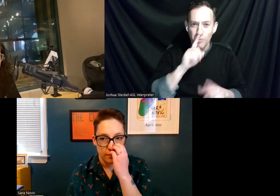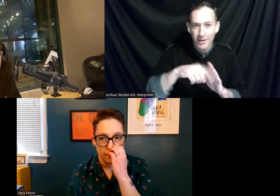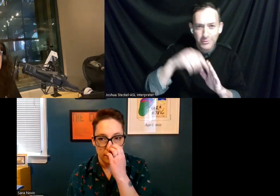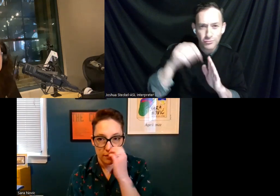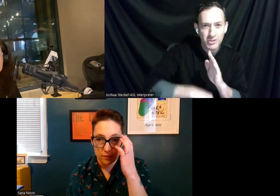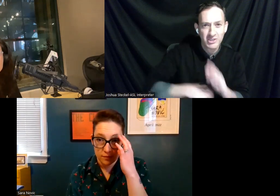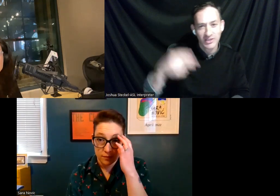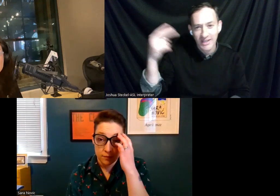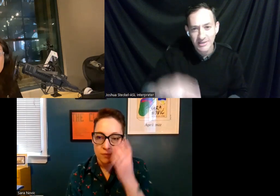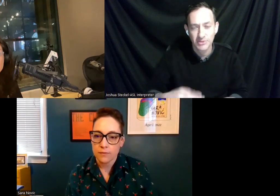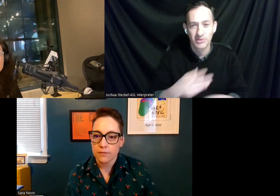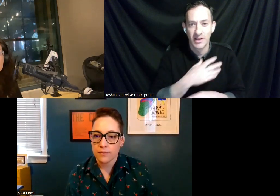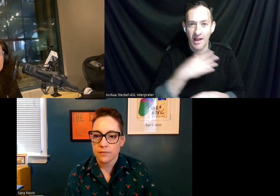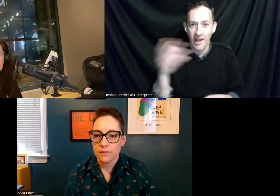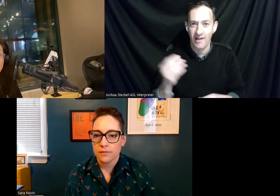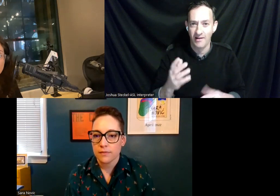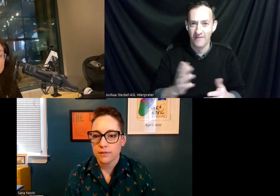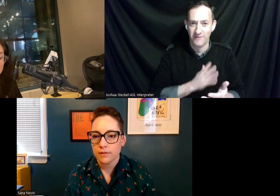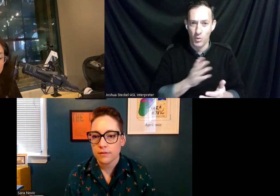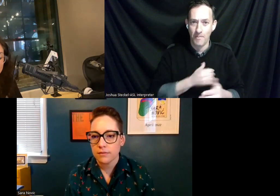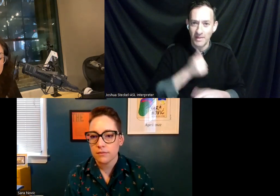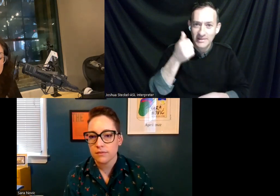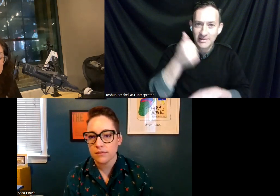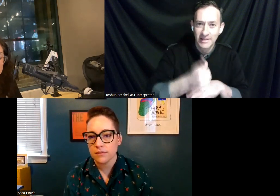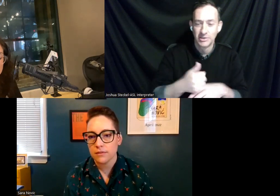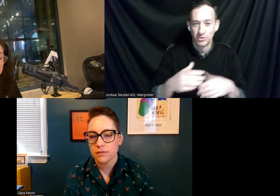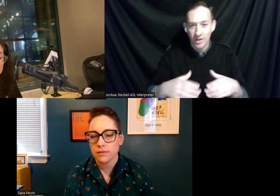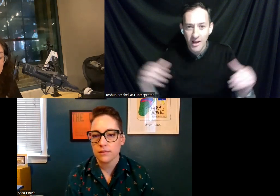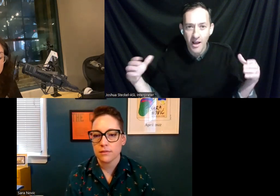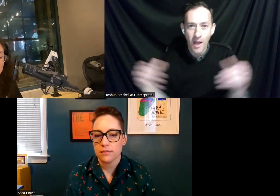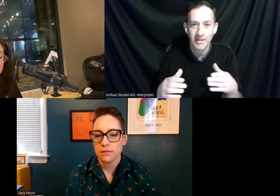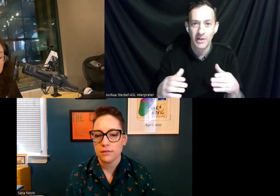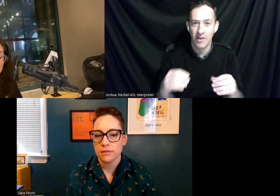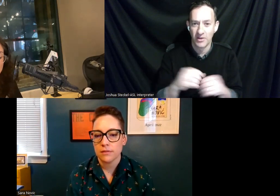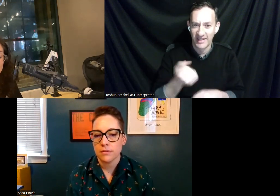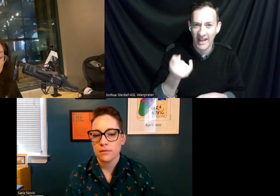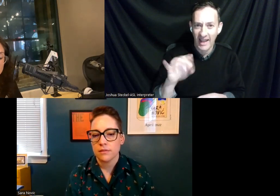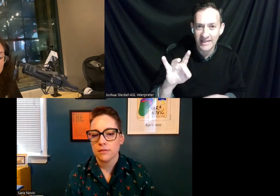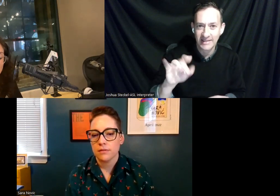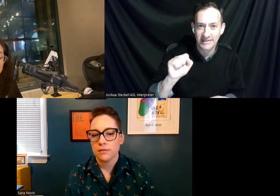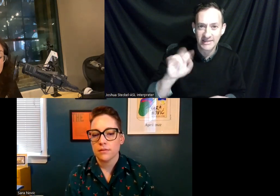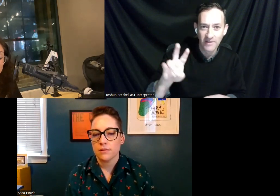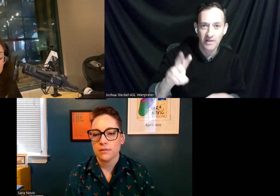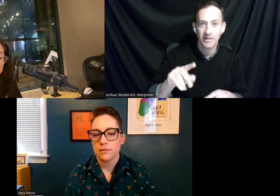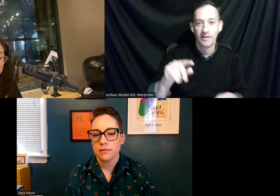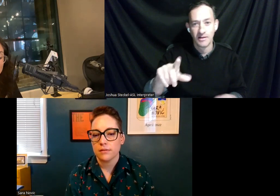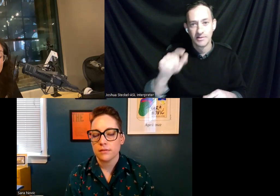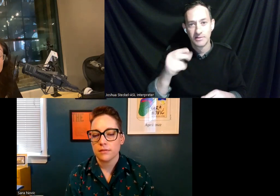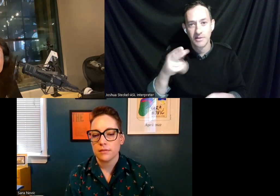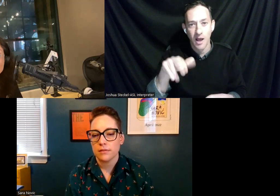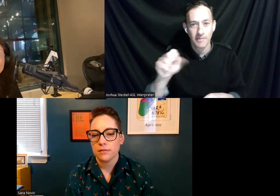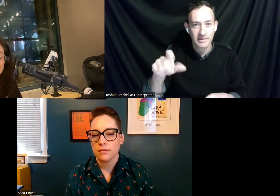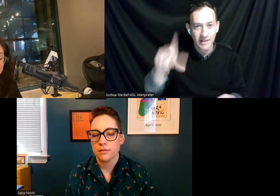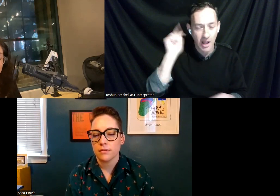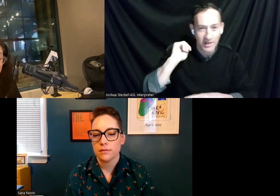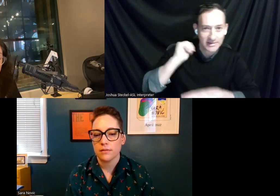and the formalization of the coming together in 1817 when Thomas Gallaudet established that